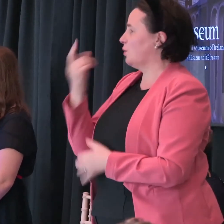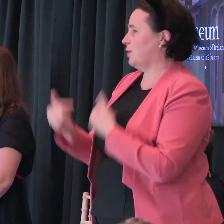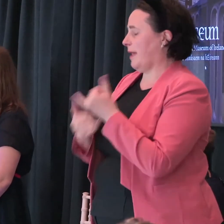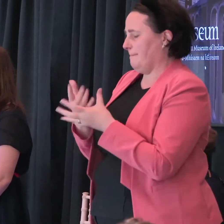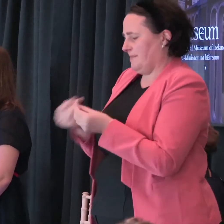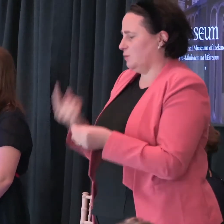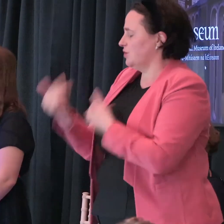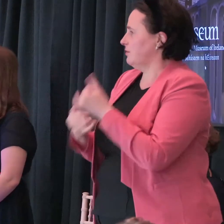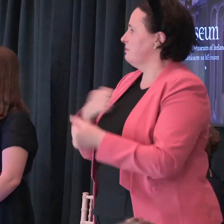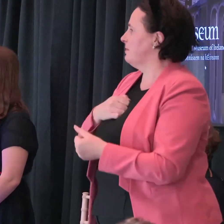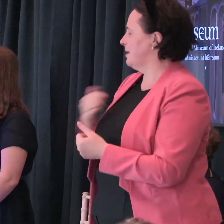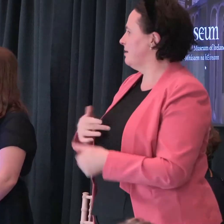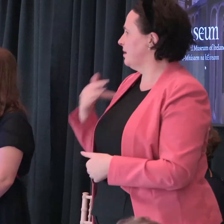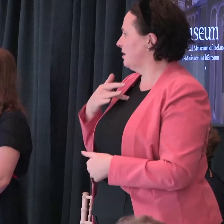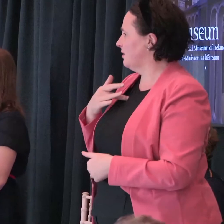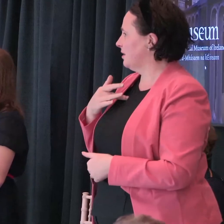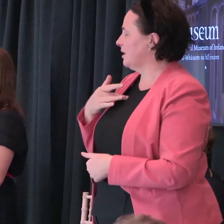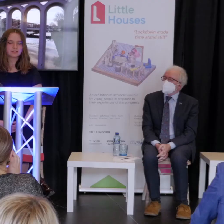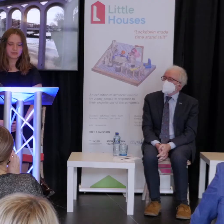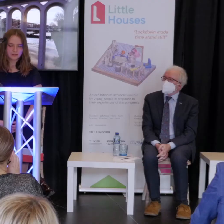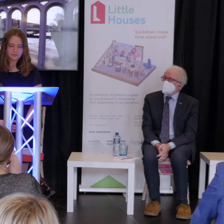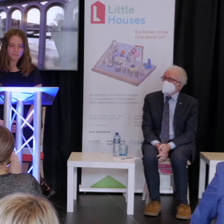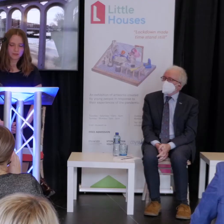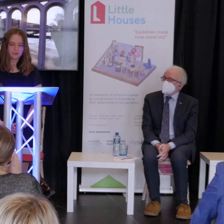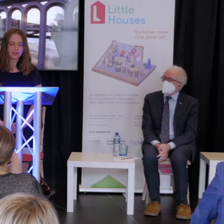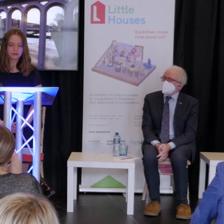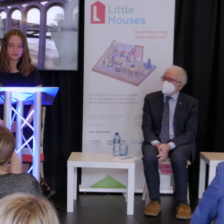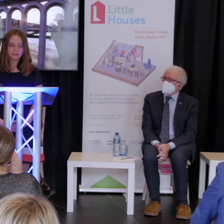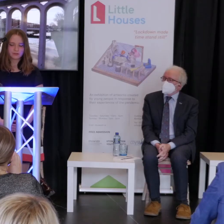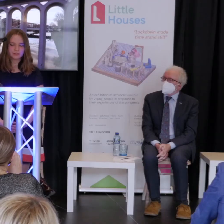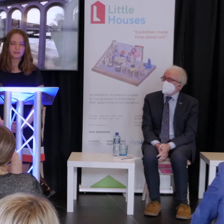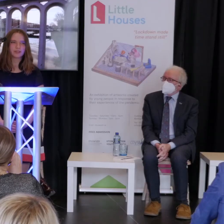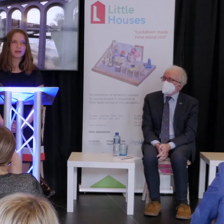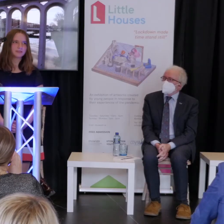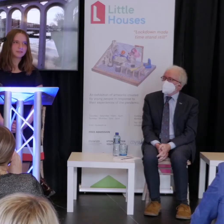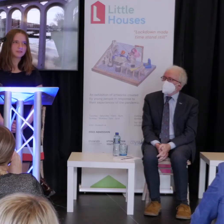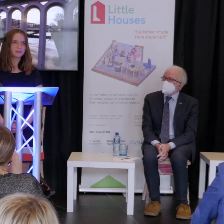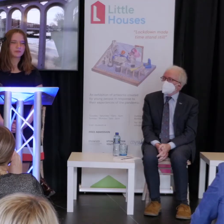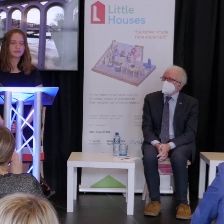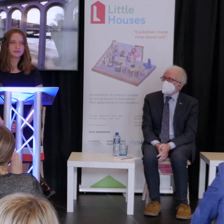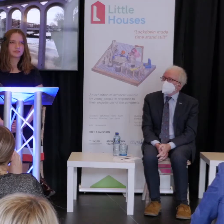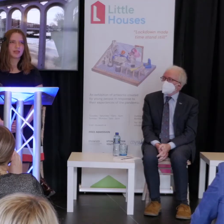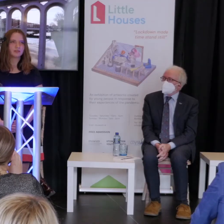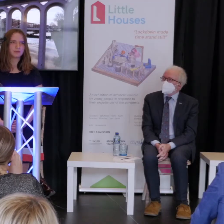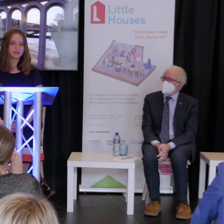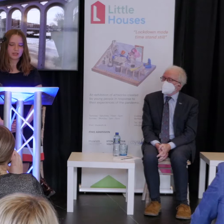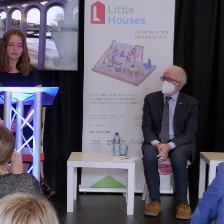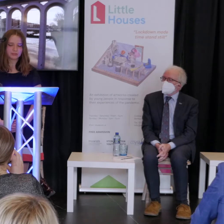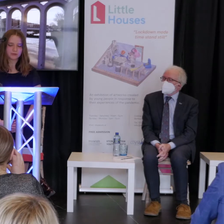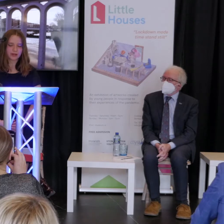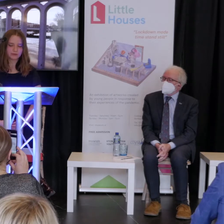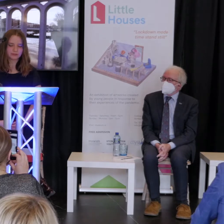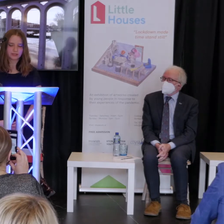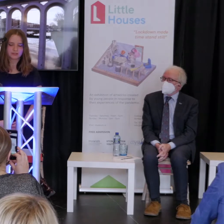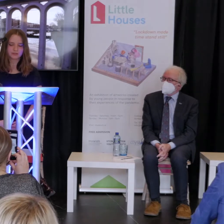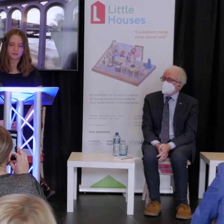youth. I painted myself in black and white, looking out at the window to convey emptiness, loneliness, and not being able to